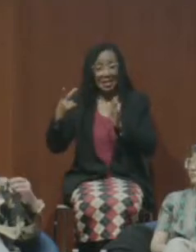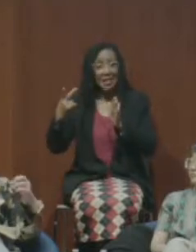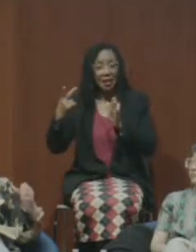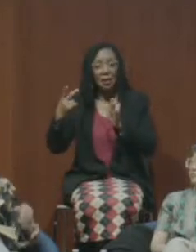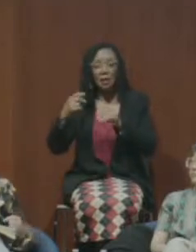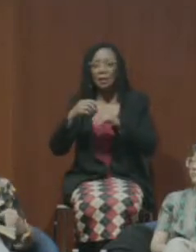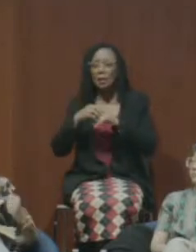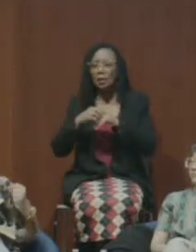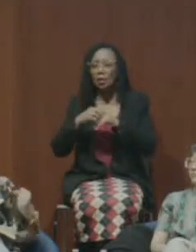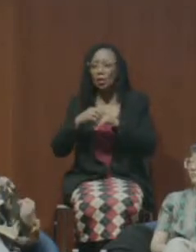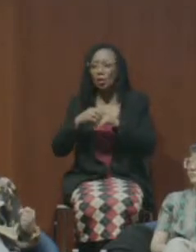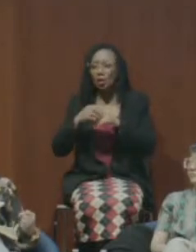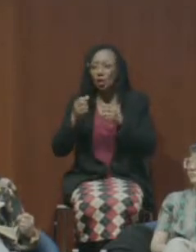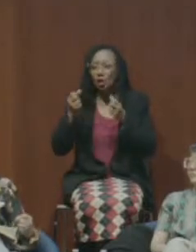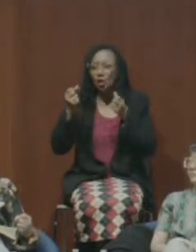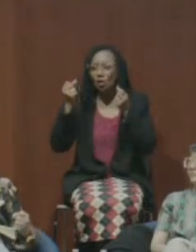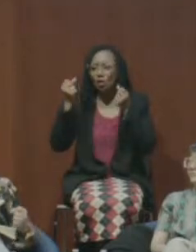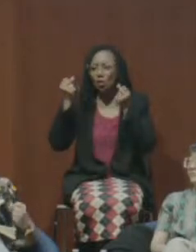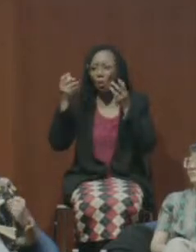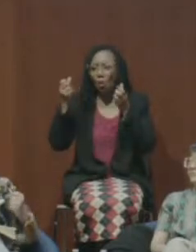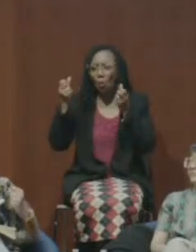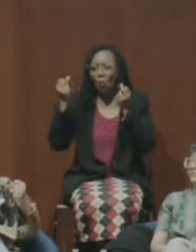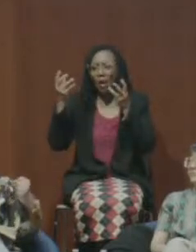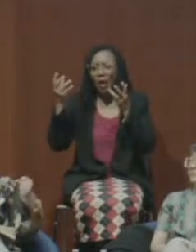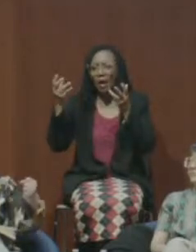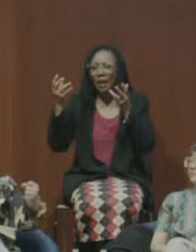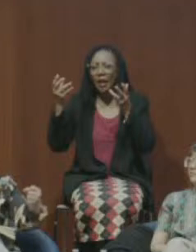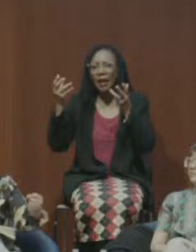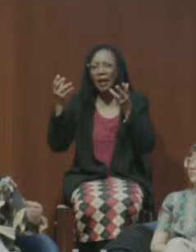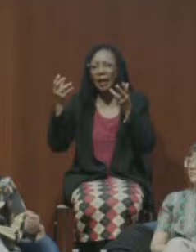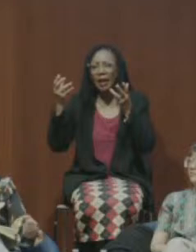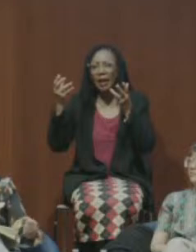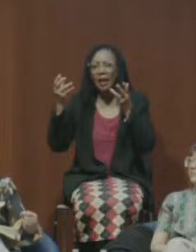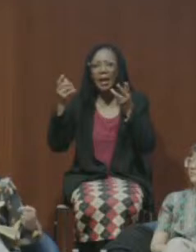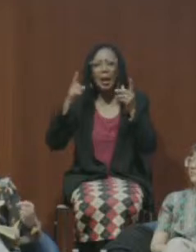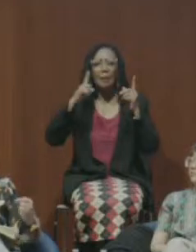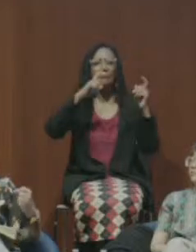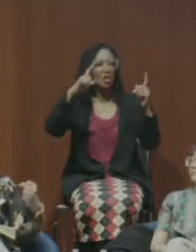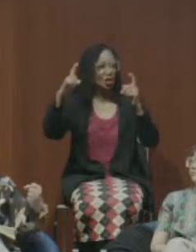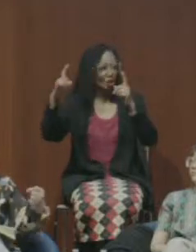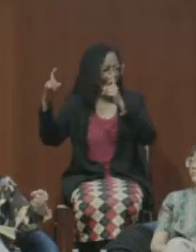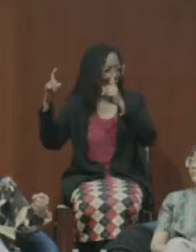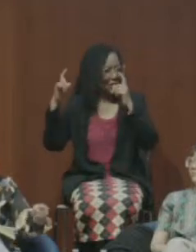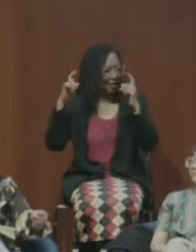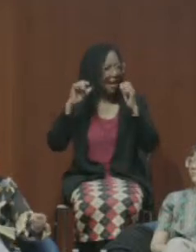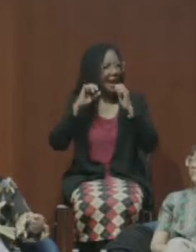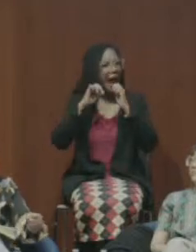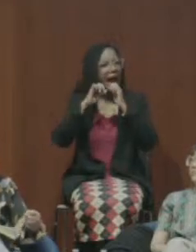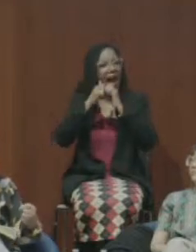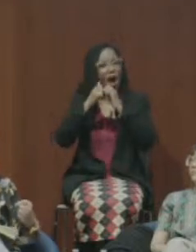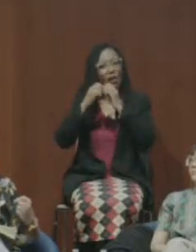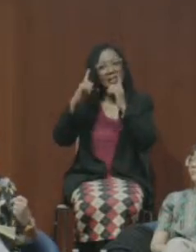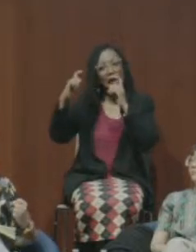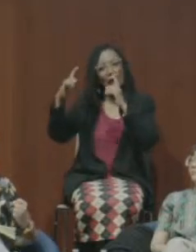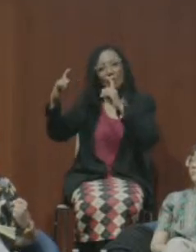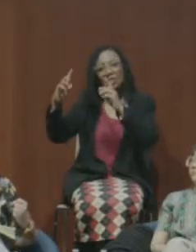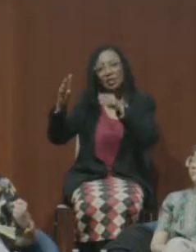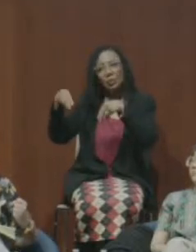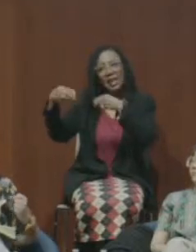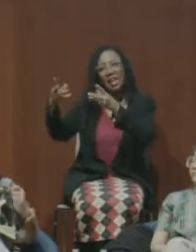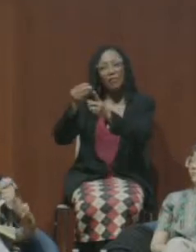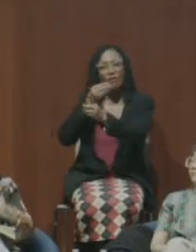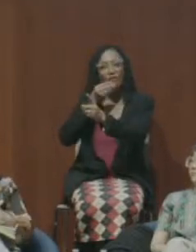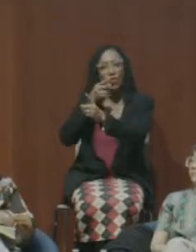like community kitchen, the way they take pictures of people that they are providing food